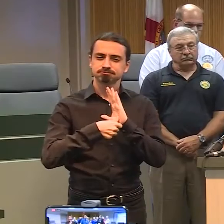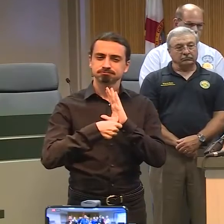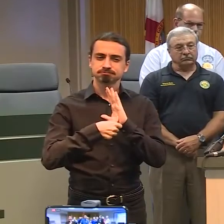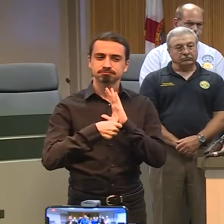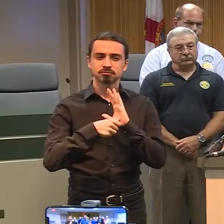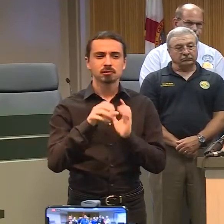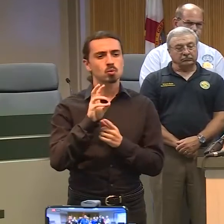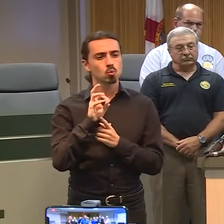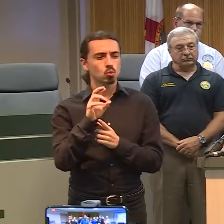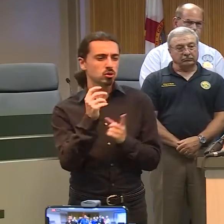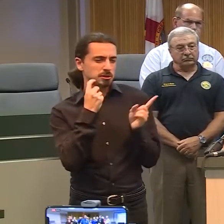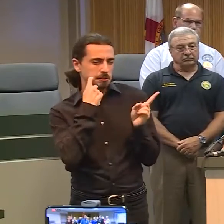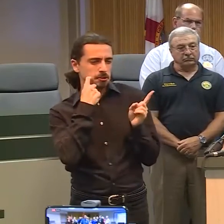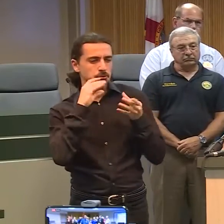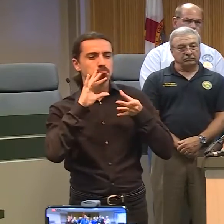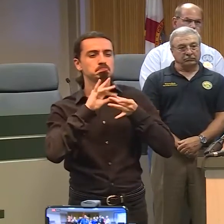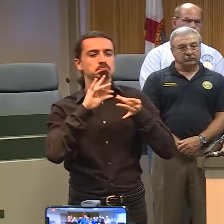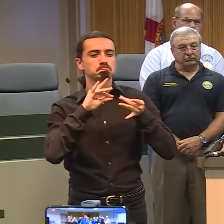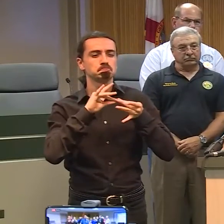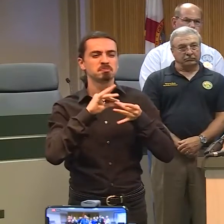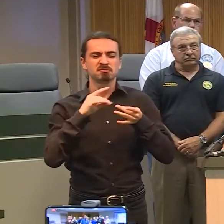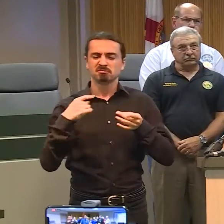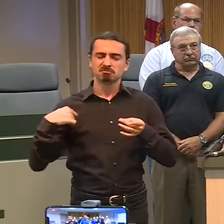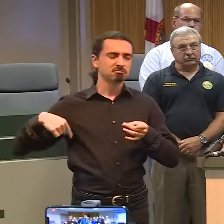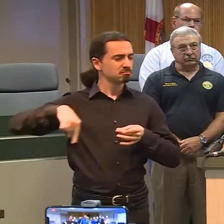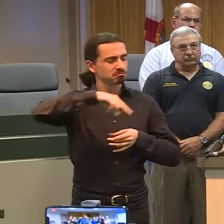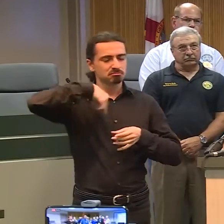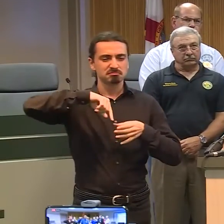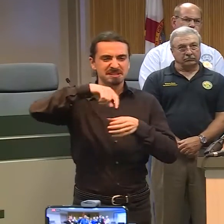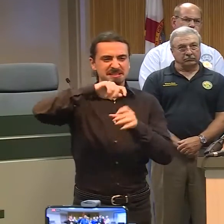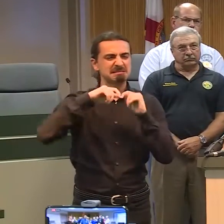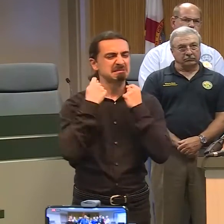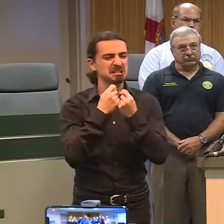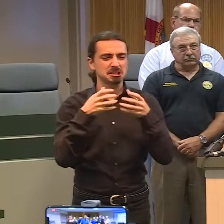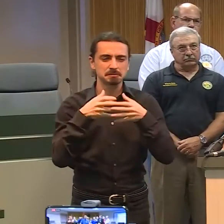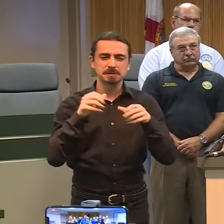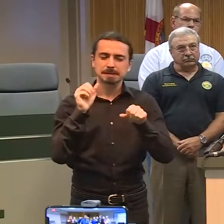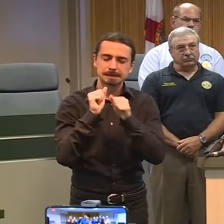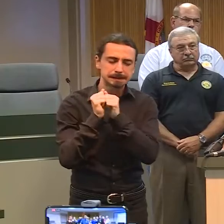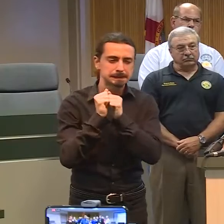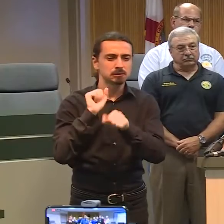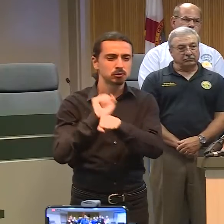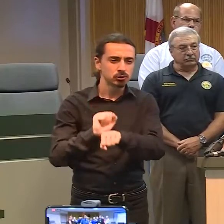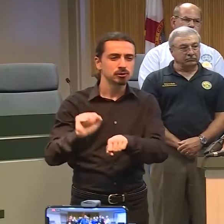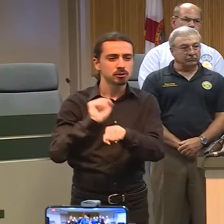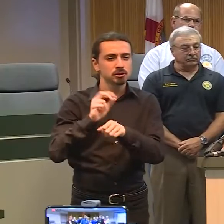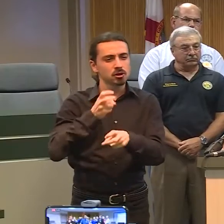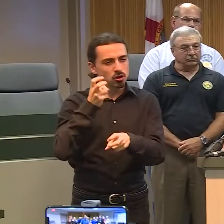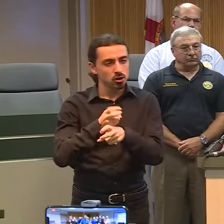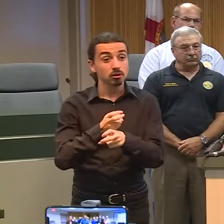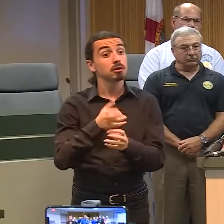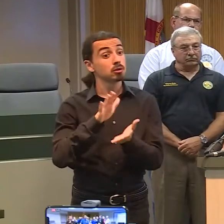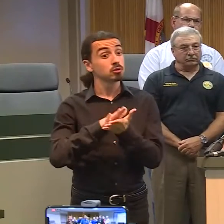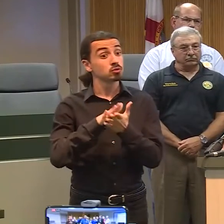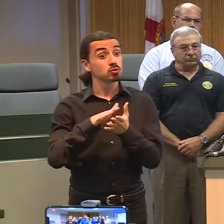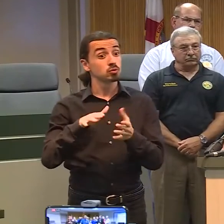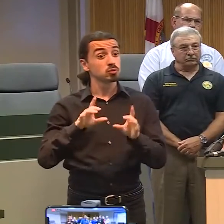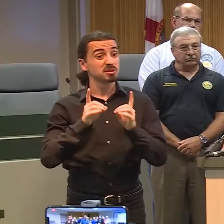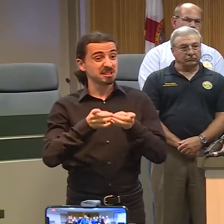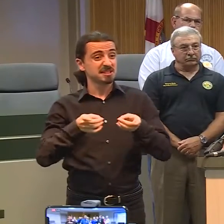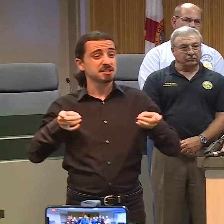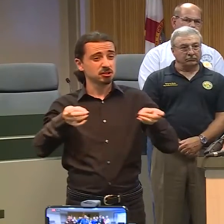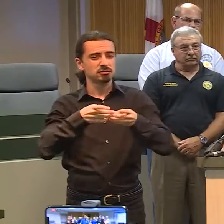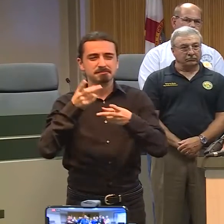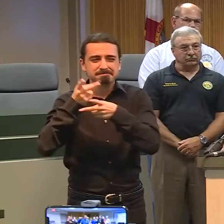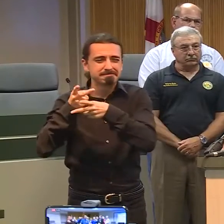working diligently in order to protect this community. As it relates to the school district, we have been working to make sure we take every precautionary step to